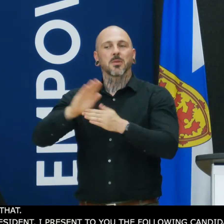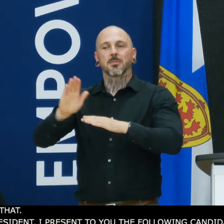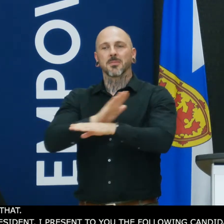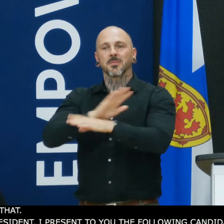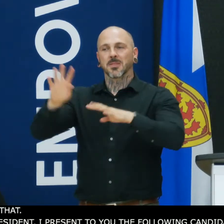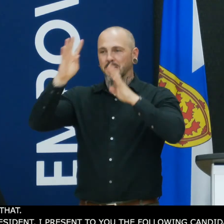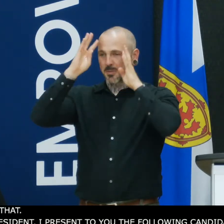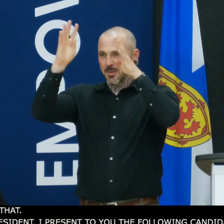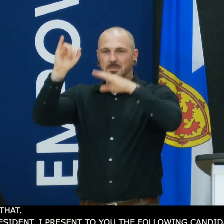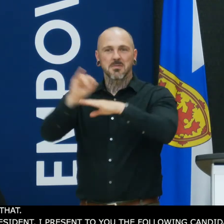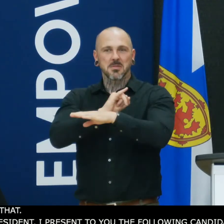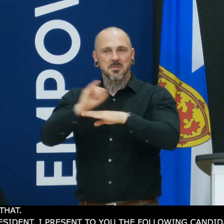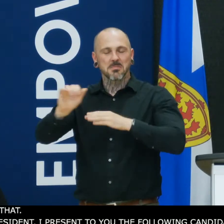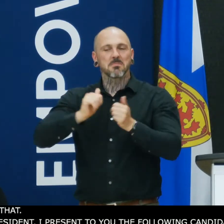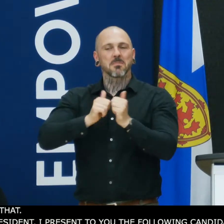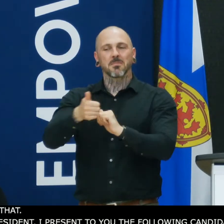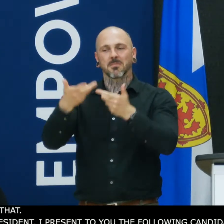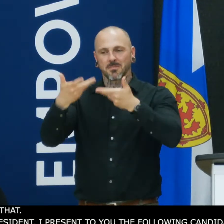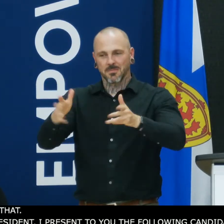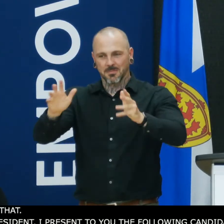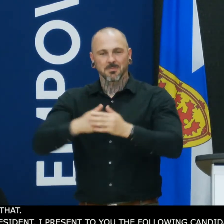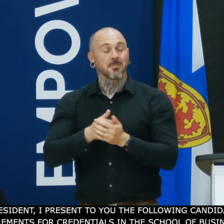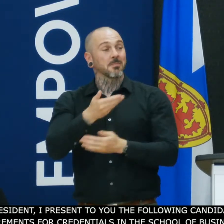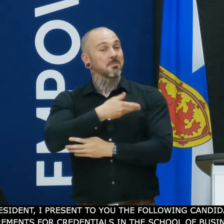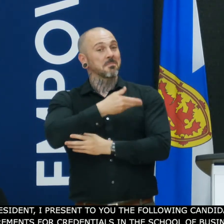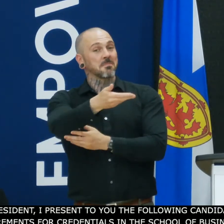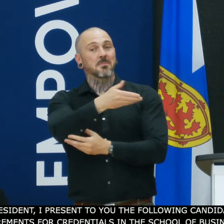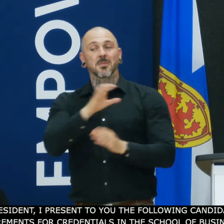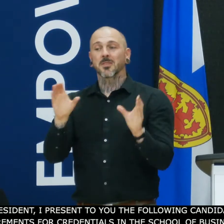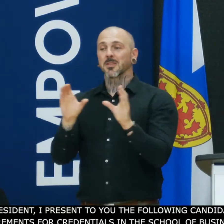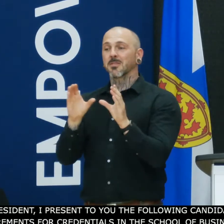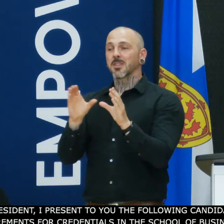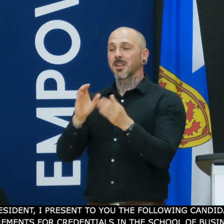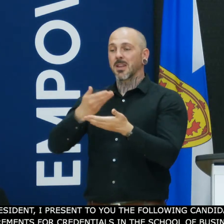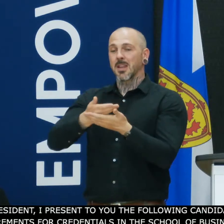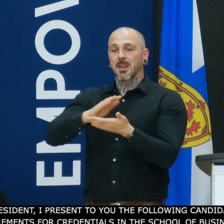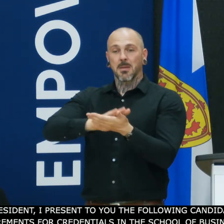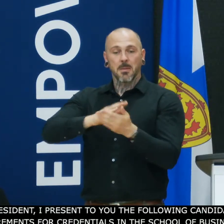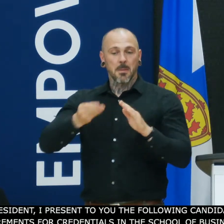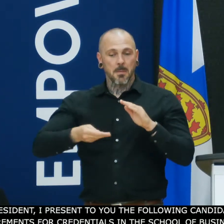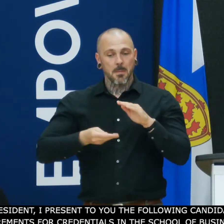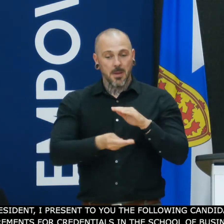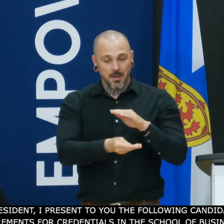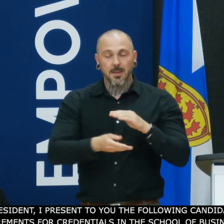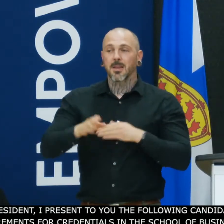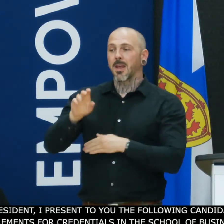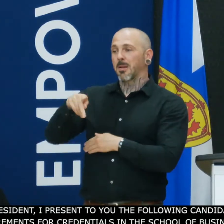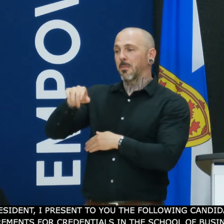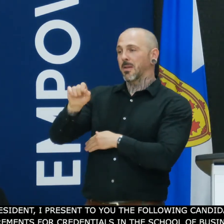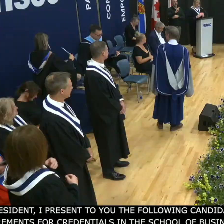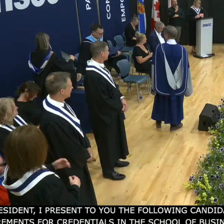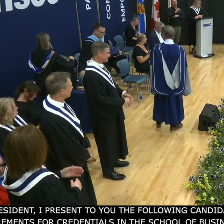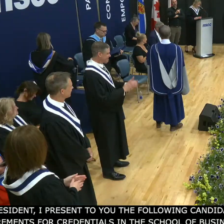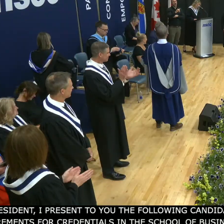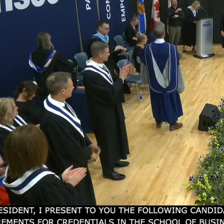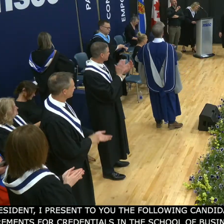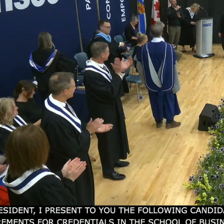Industries. Mr. President, the candidates for the Certificate in Baking and Pastry Arts. Holly